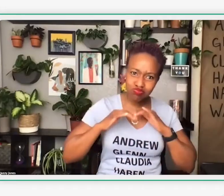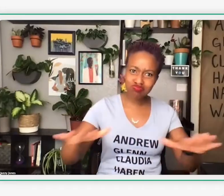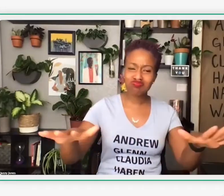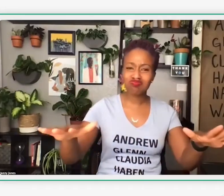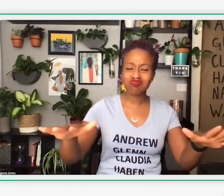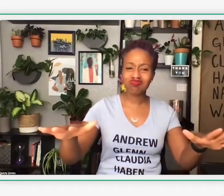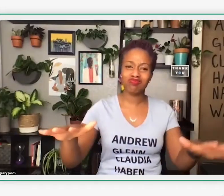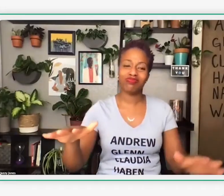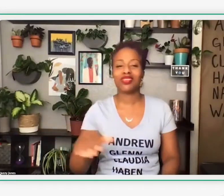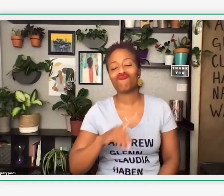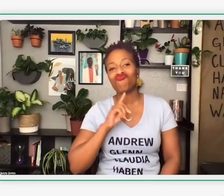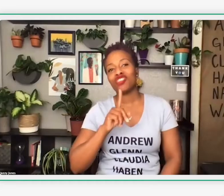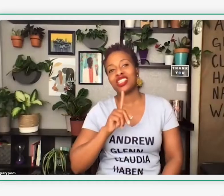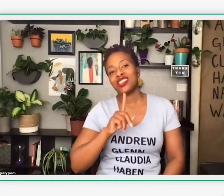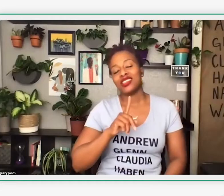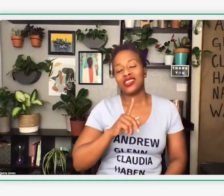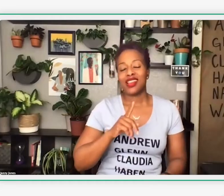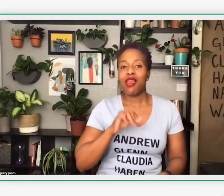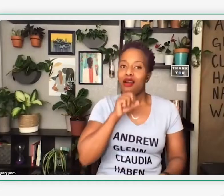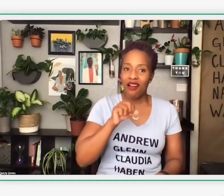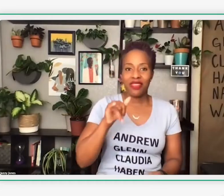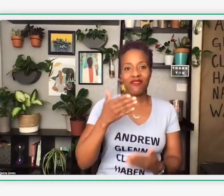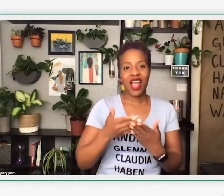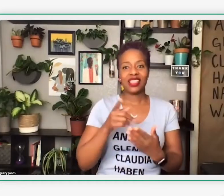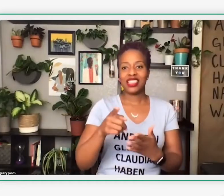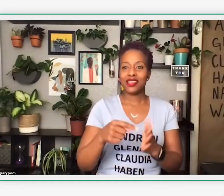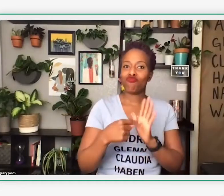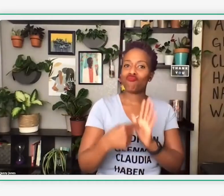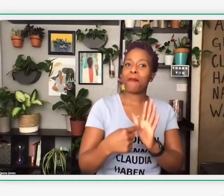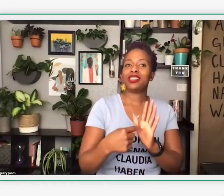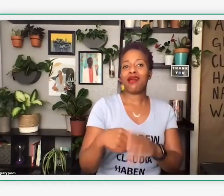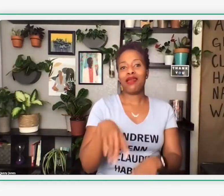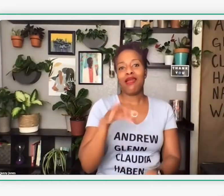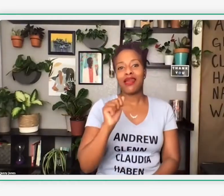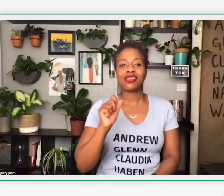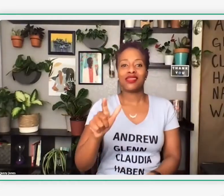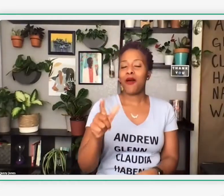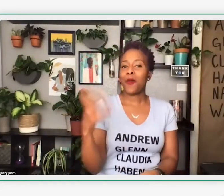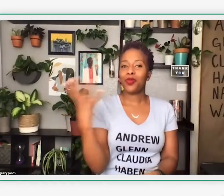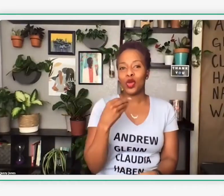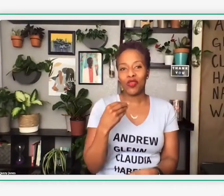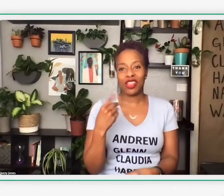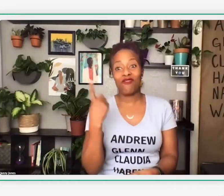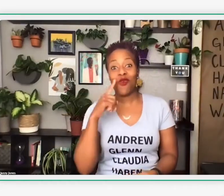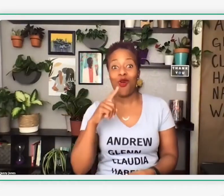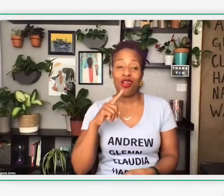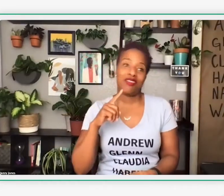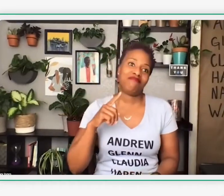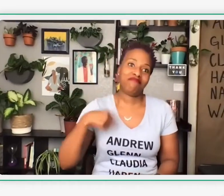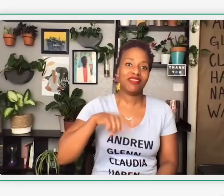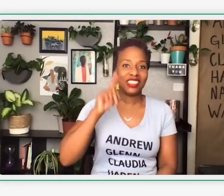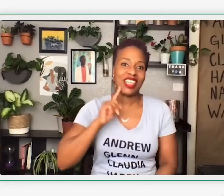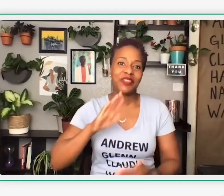video went viral, and I just really love the fact that he